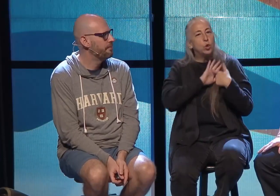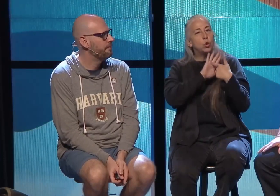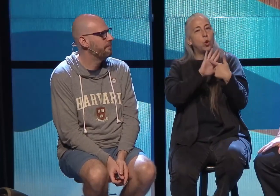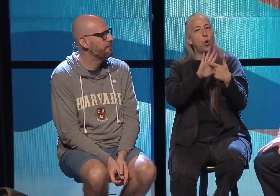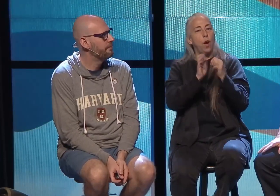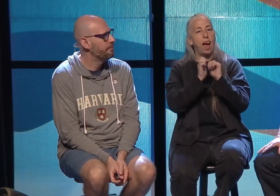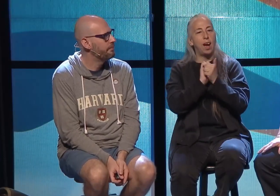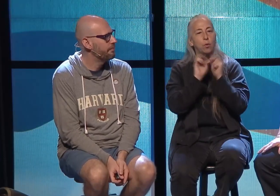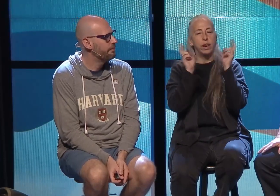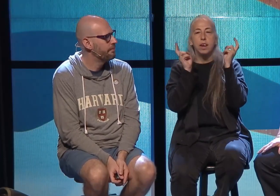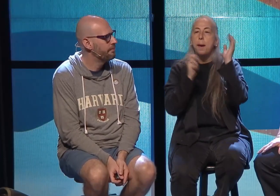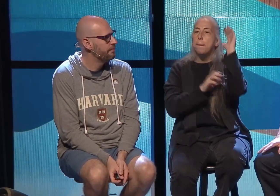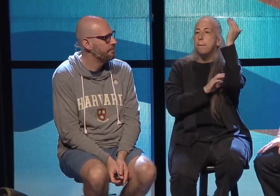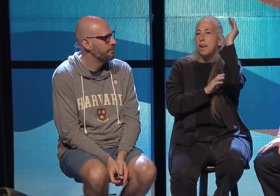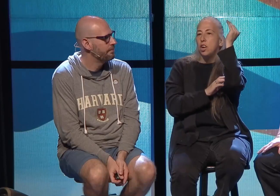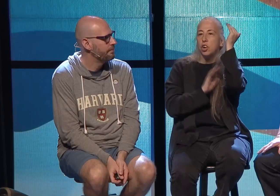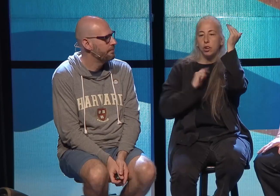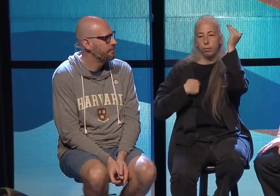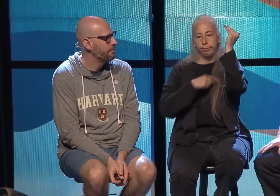there's